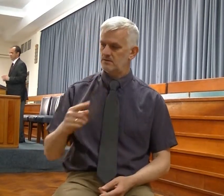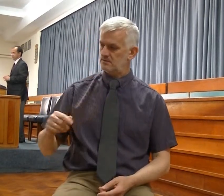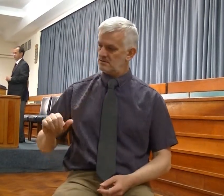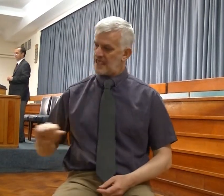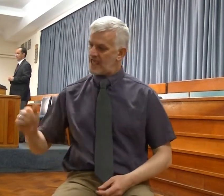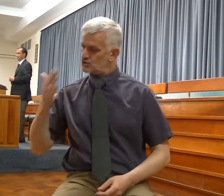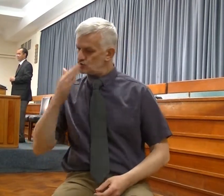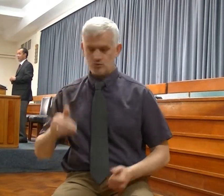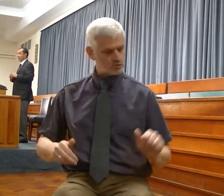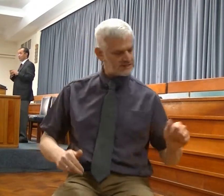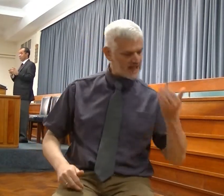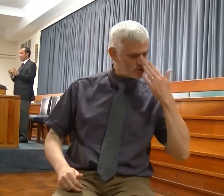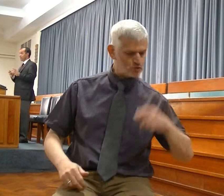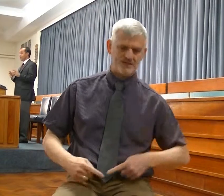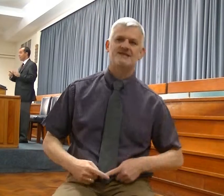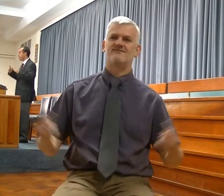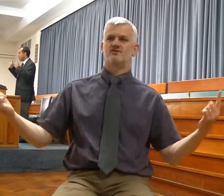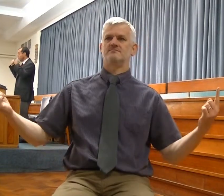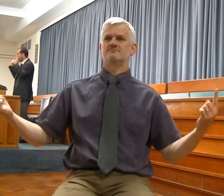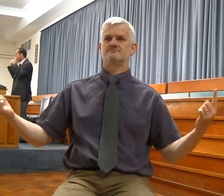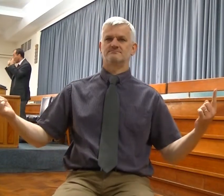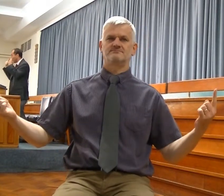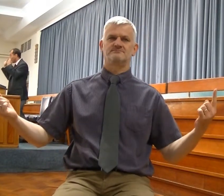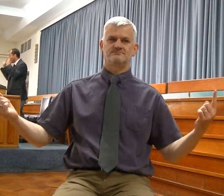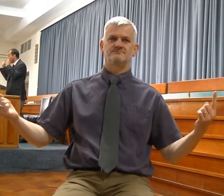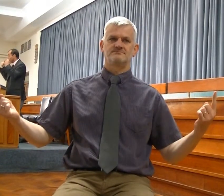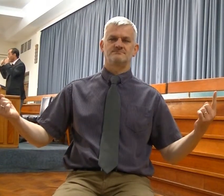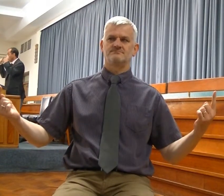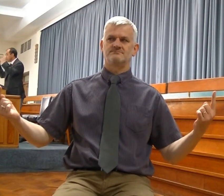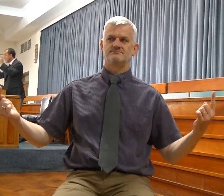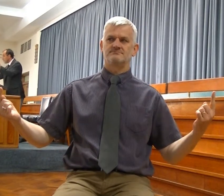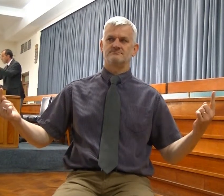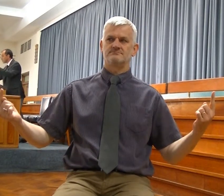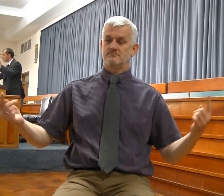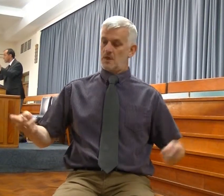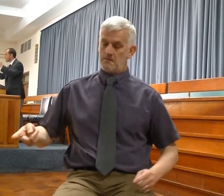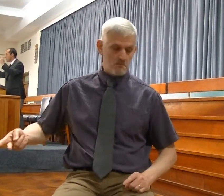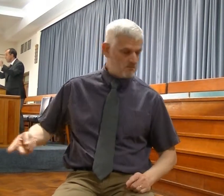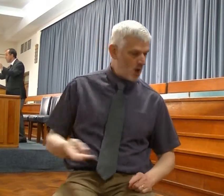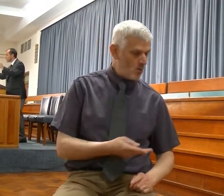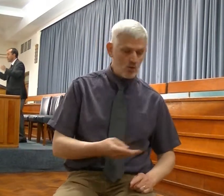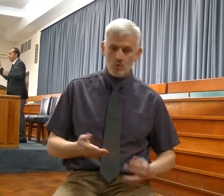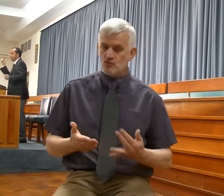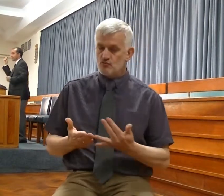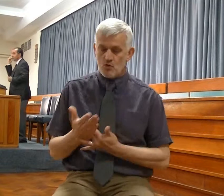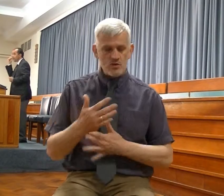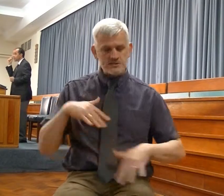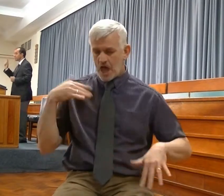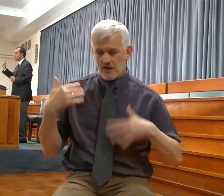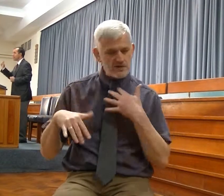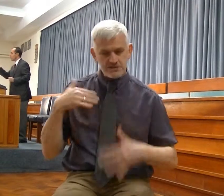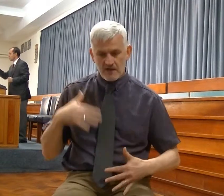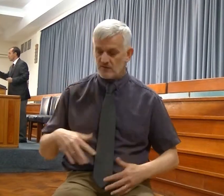completely different. They went through the same pain. They saw the event with the same eyes,